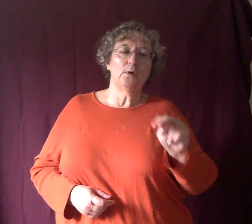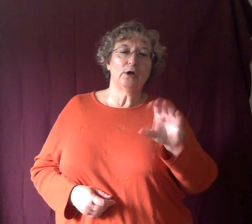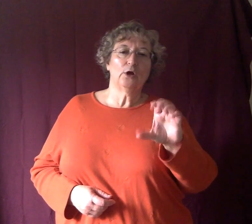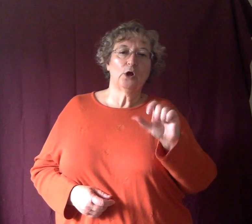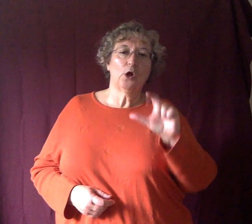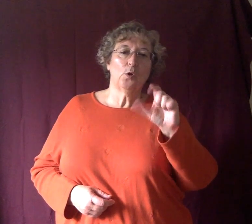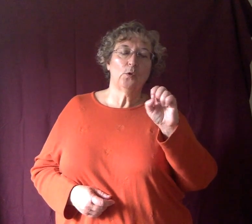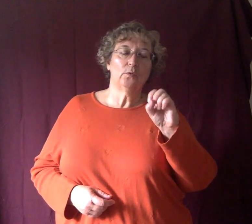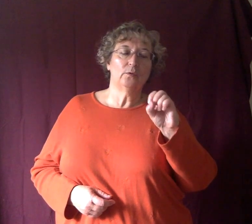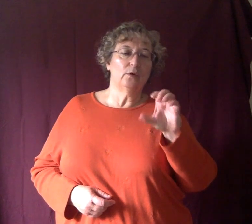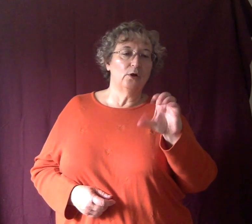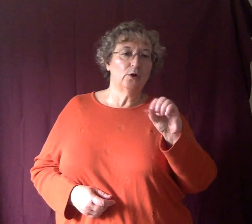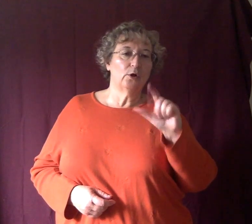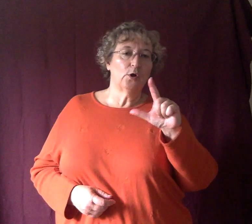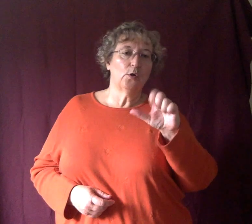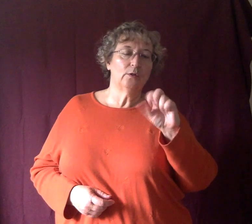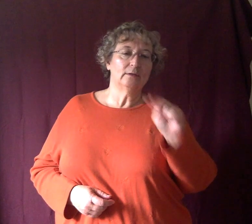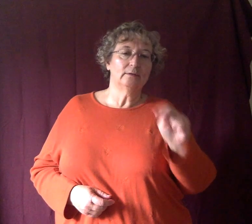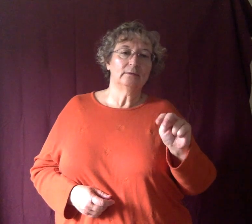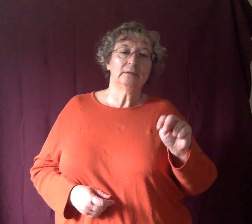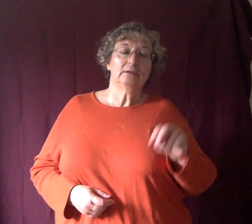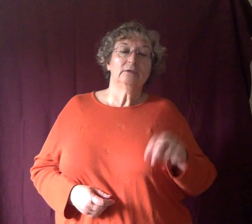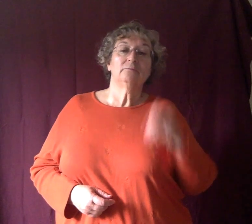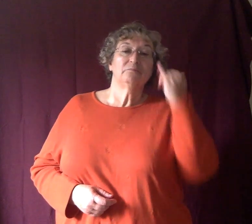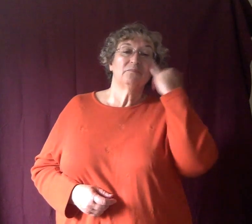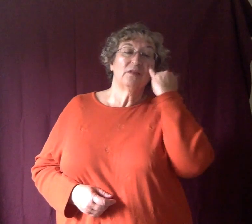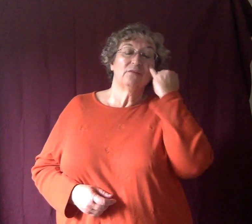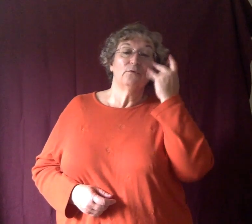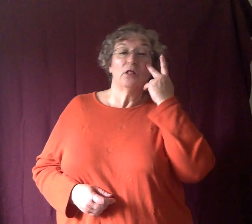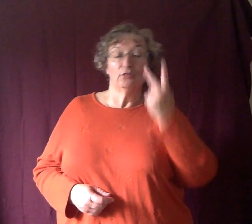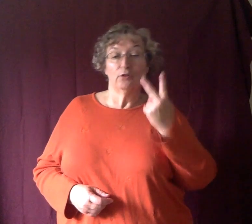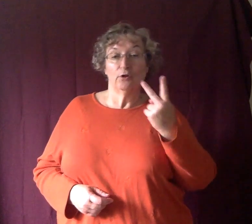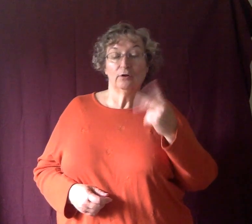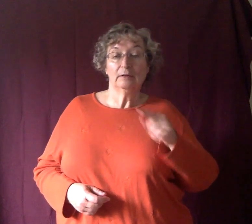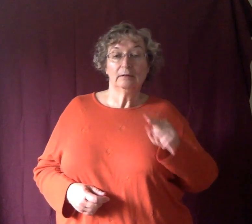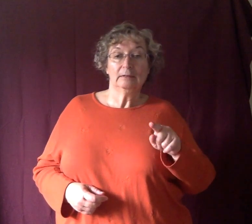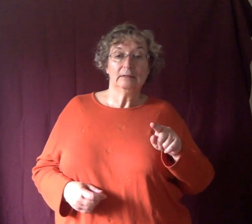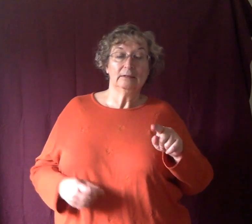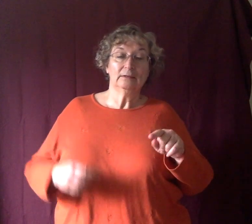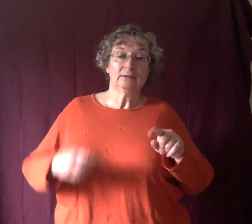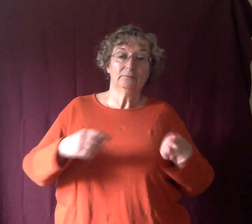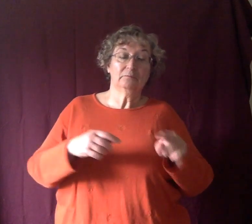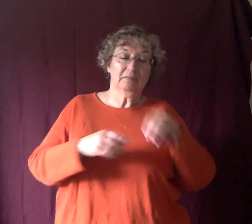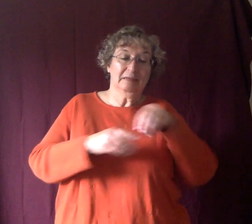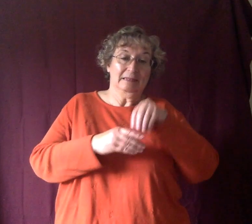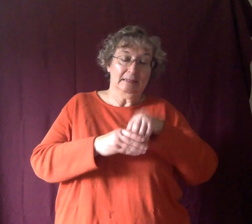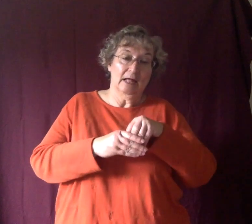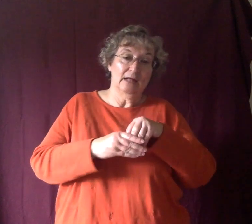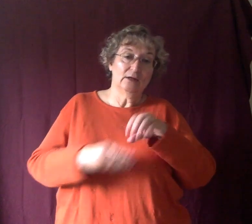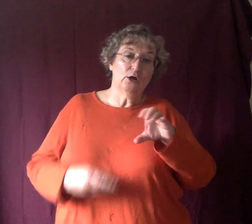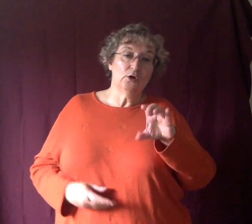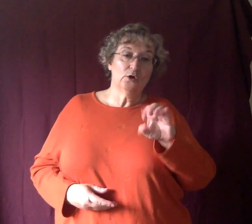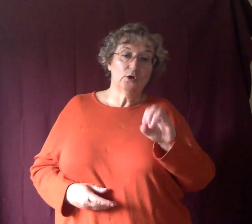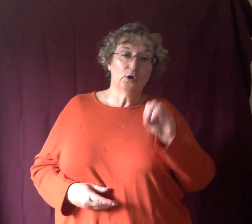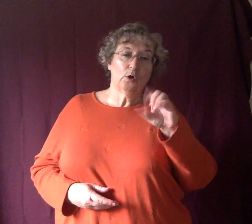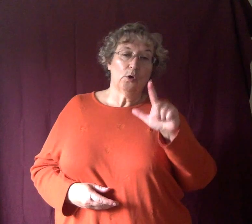body through the anus. If we take a look at the walls of the ascending, transverse, descending, or sigmoid colon, we'll see that they're constructed a little bit